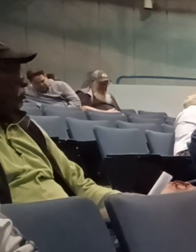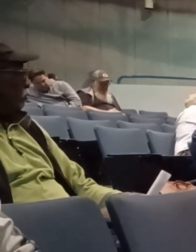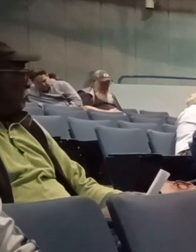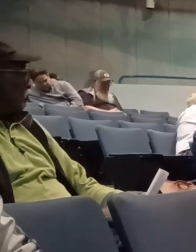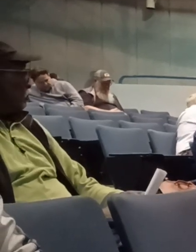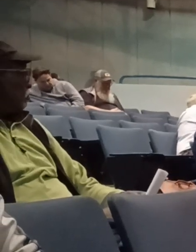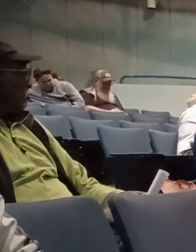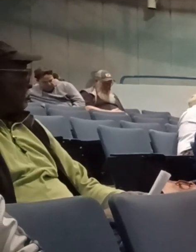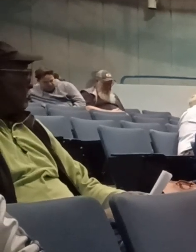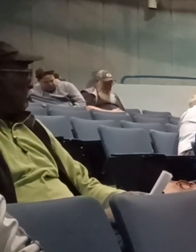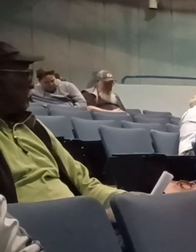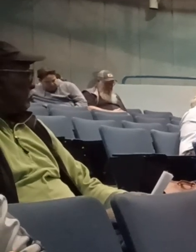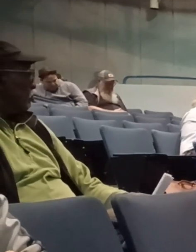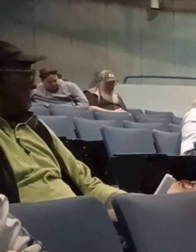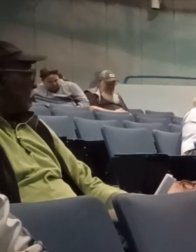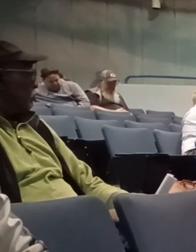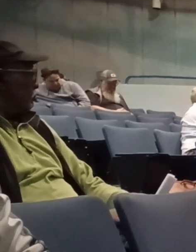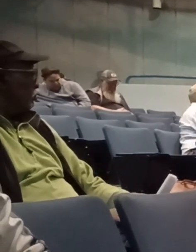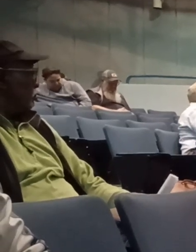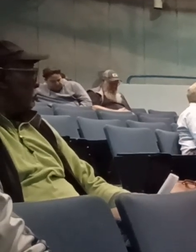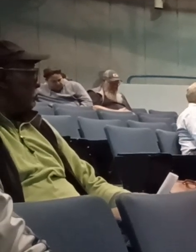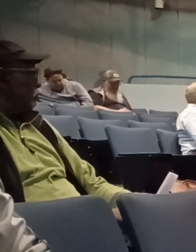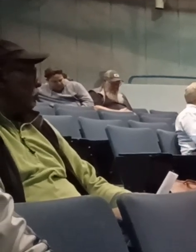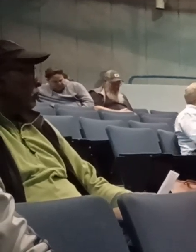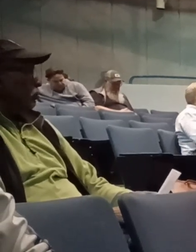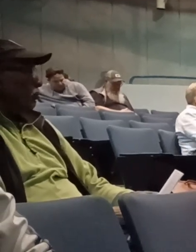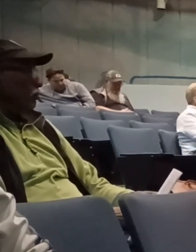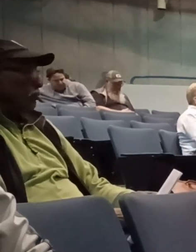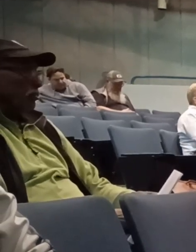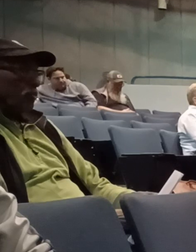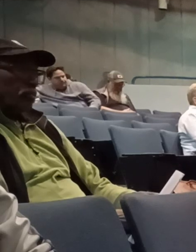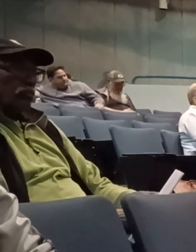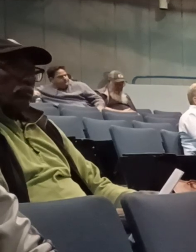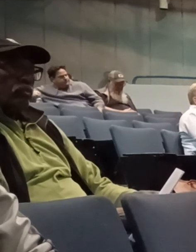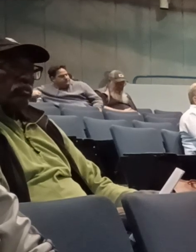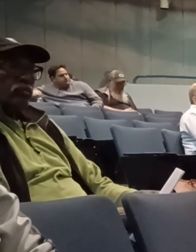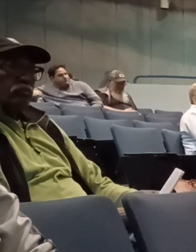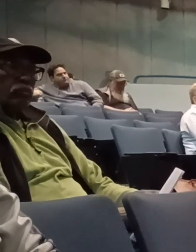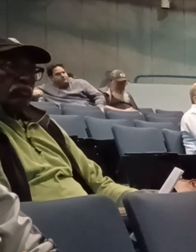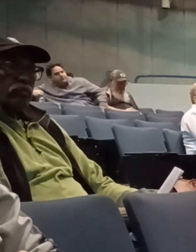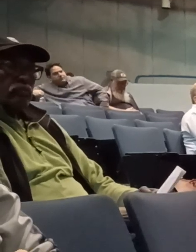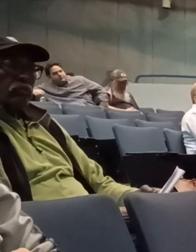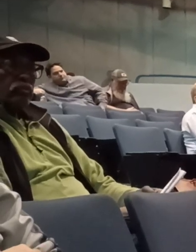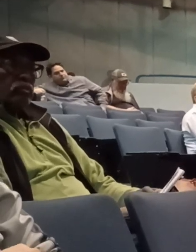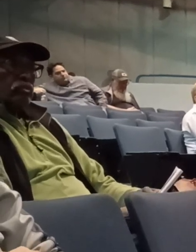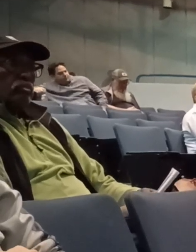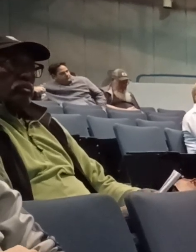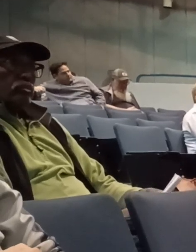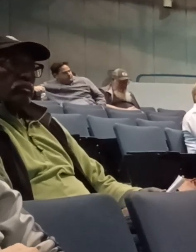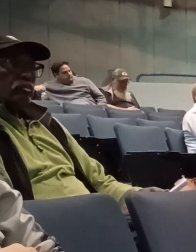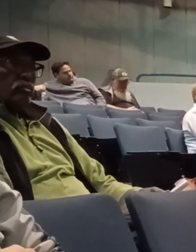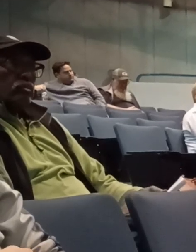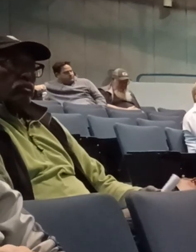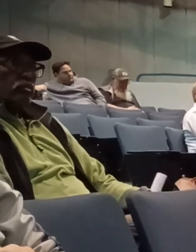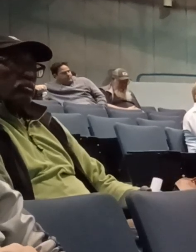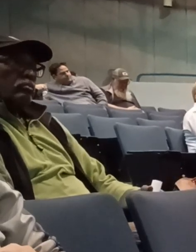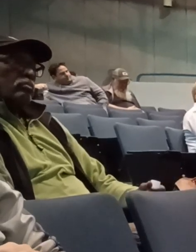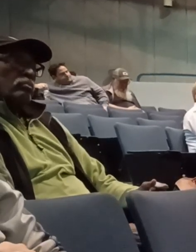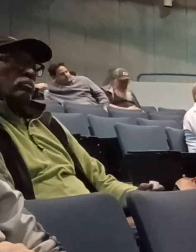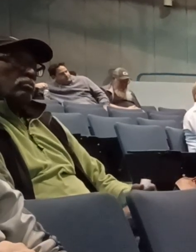chance that a contractor from New Hampshire, right, could come here and do this project with no minorities on